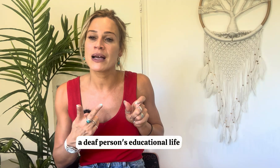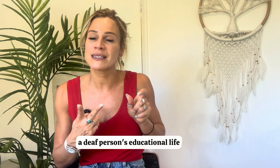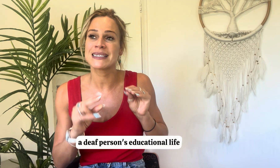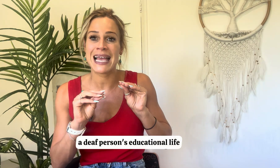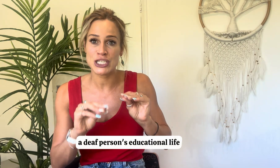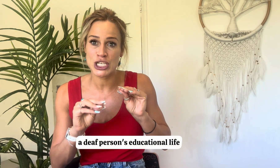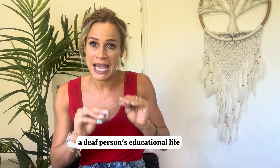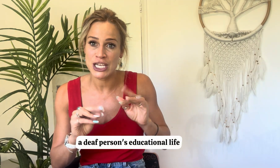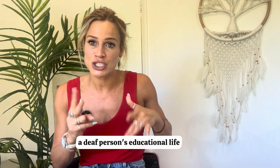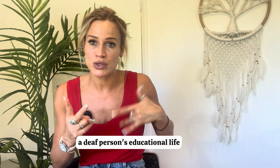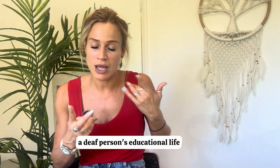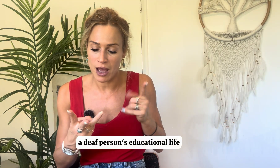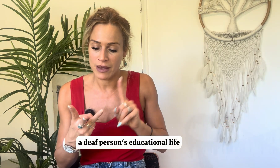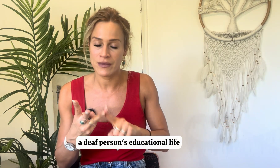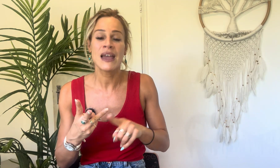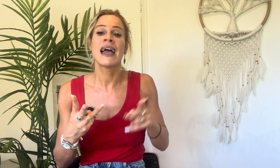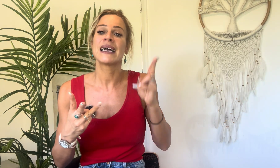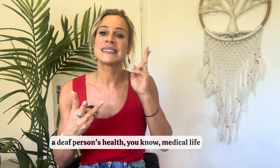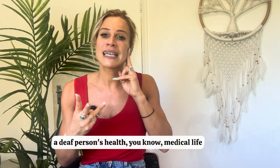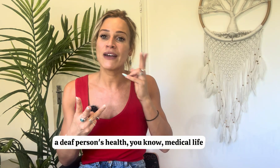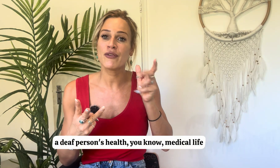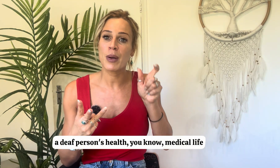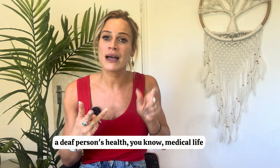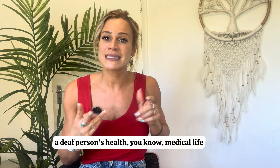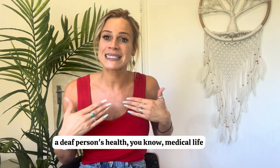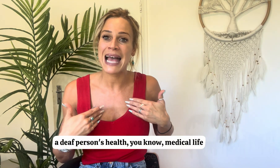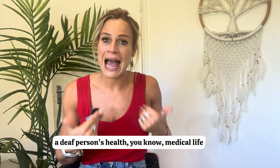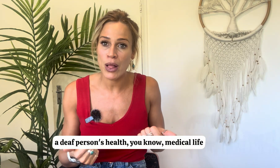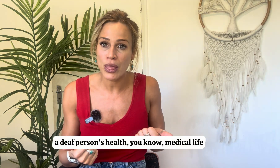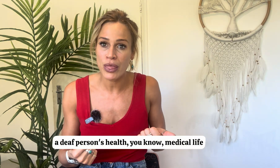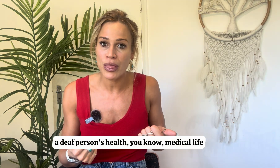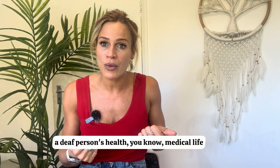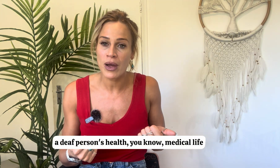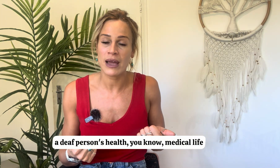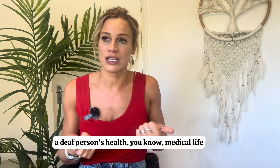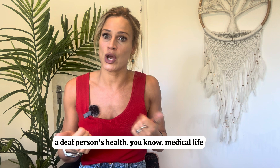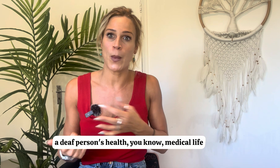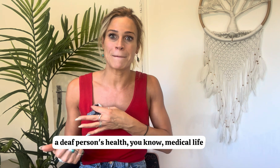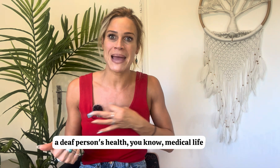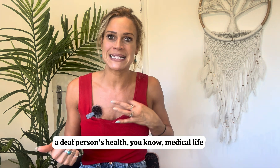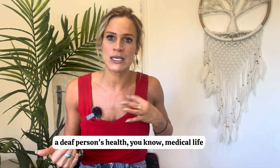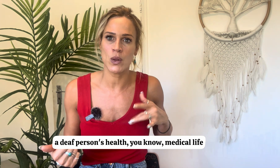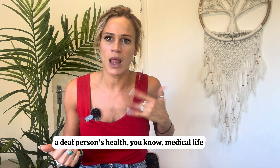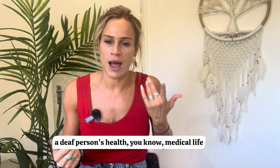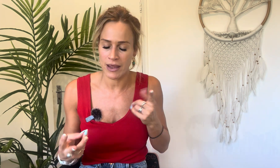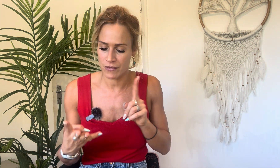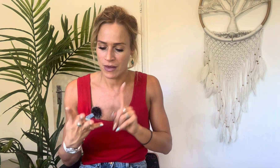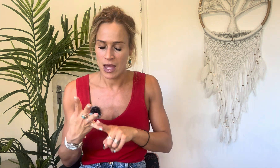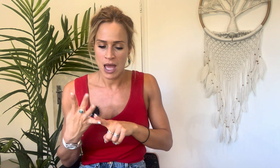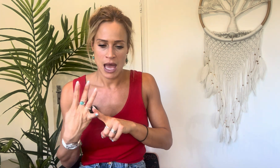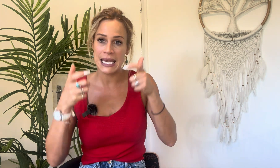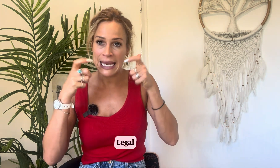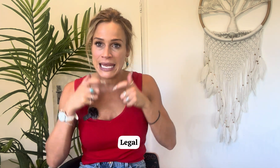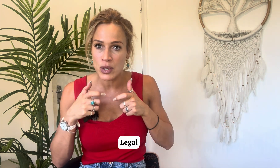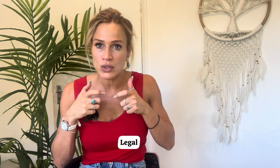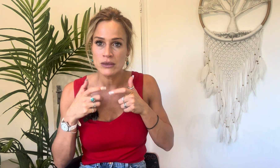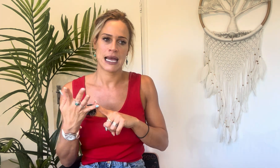person's educational life, a deaf person's health, medical life, legal,